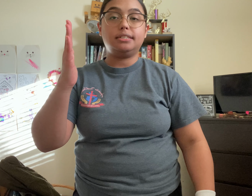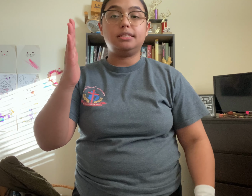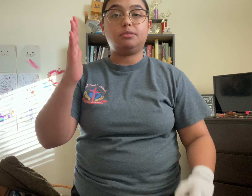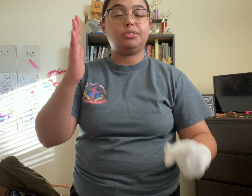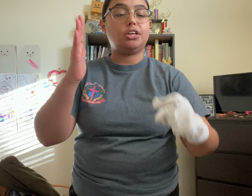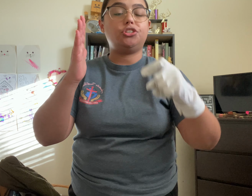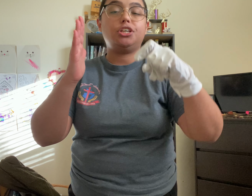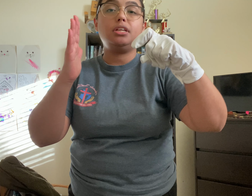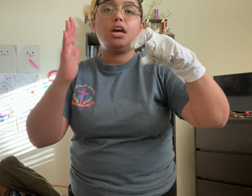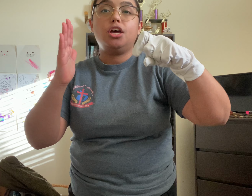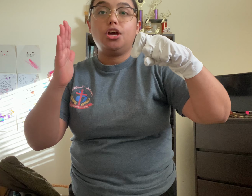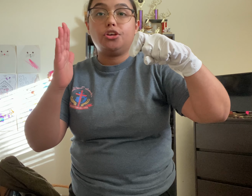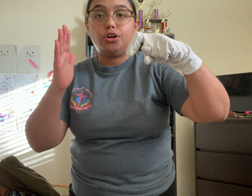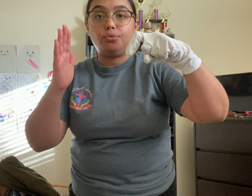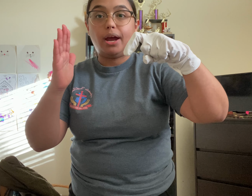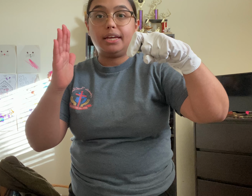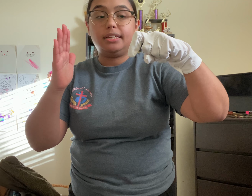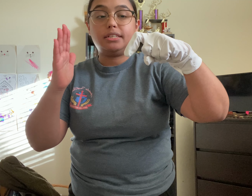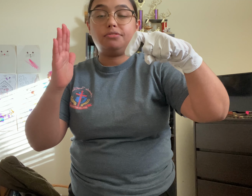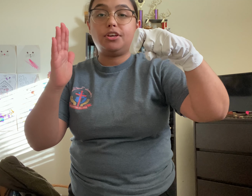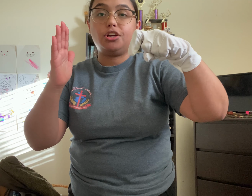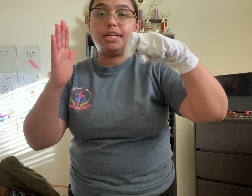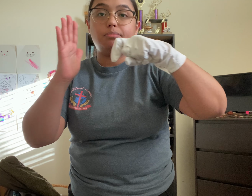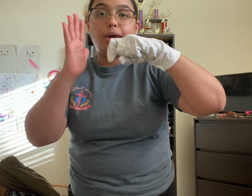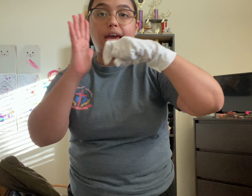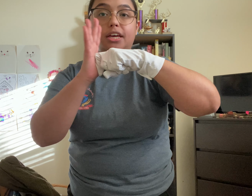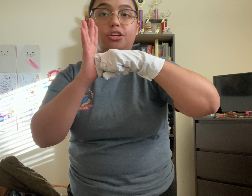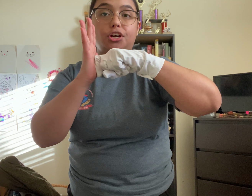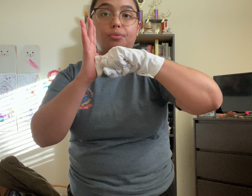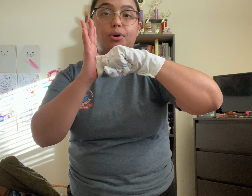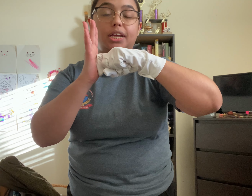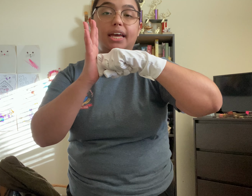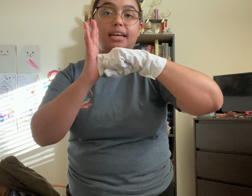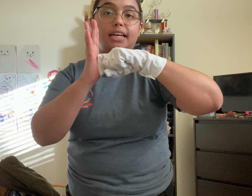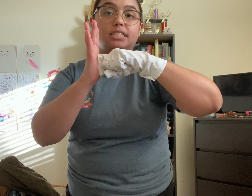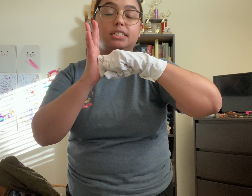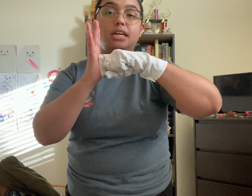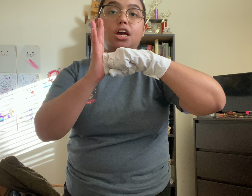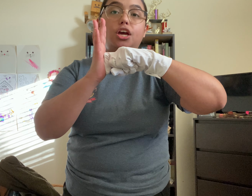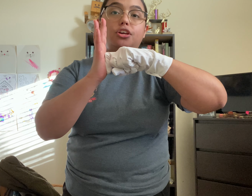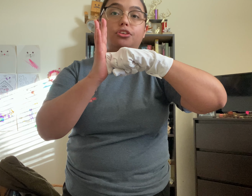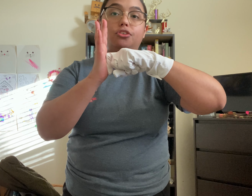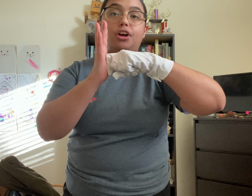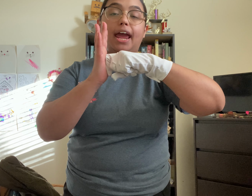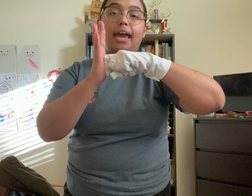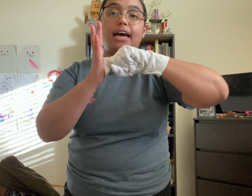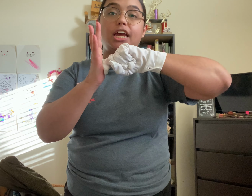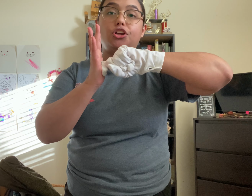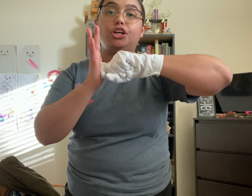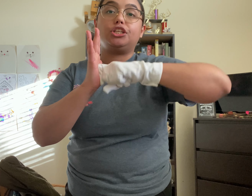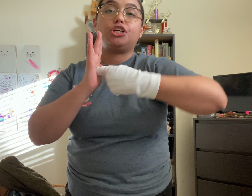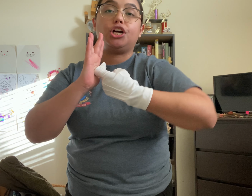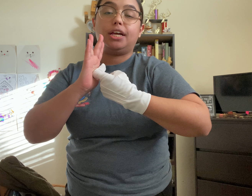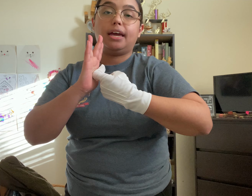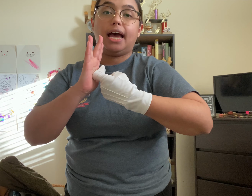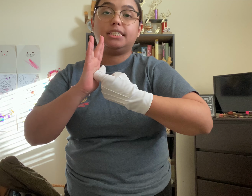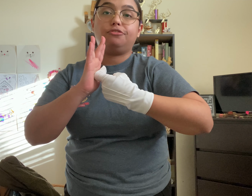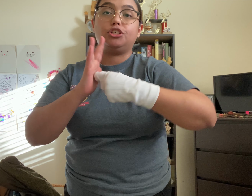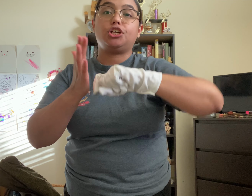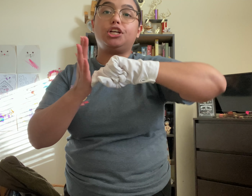this position. Your right index finger is bent. You're going to put it against your hand and you're going to turn it as if you're turning